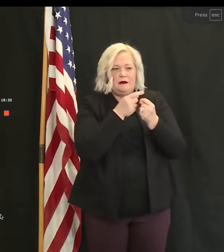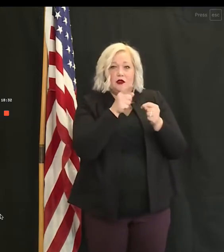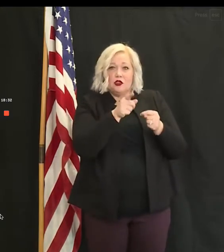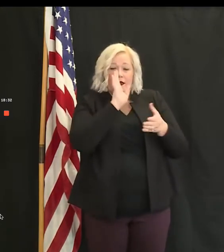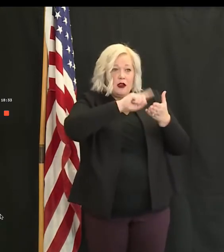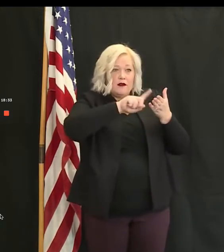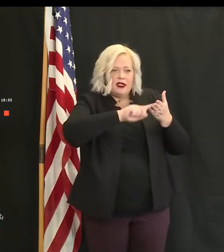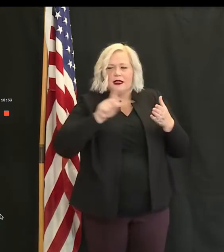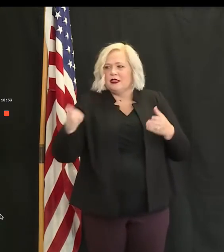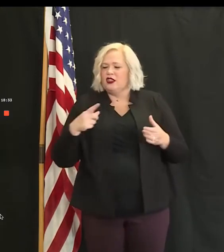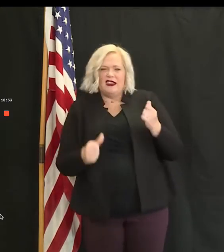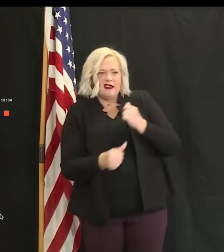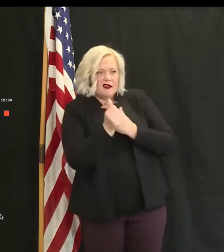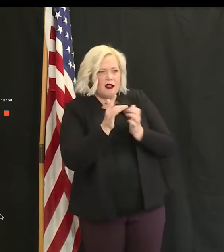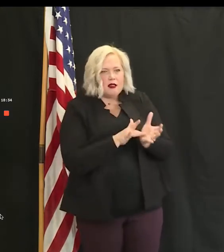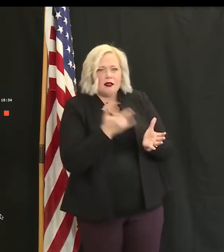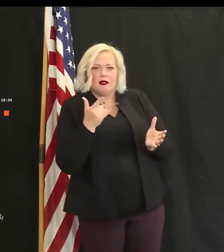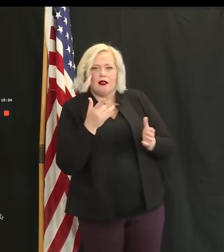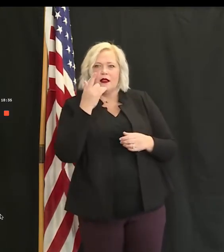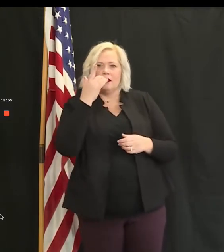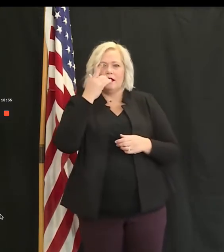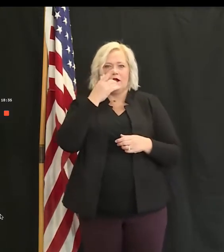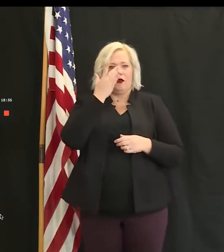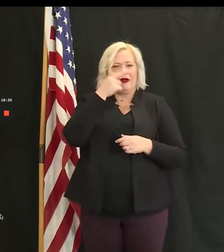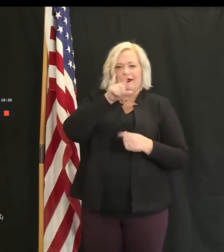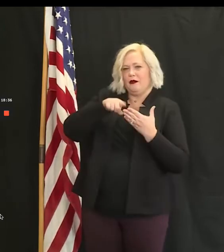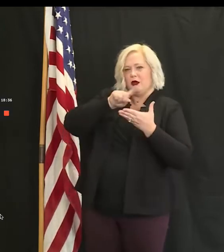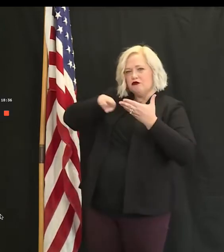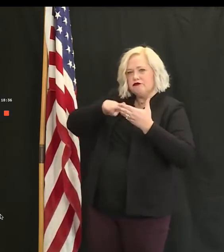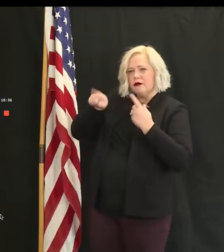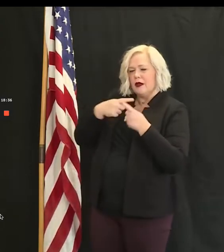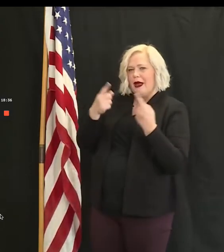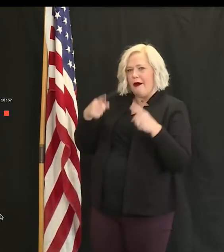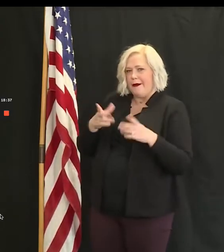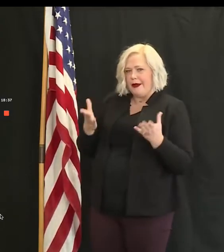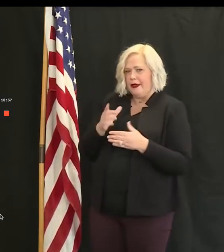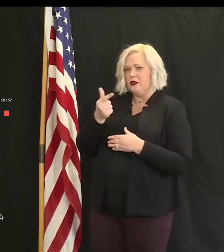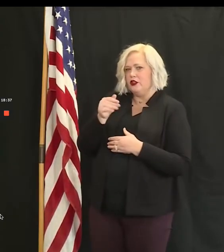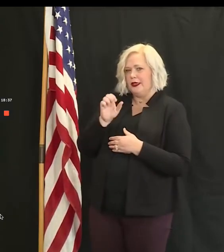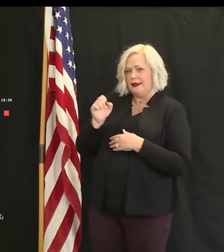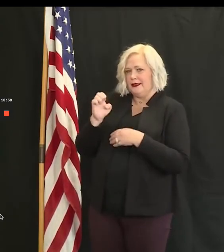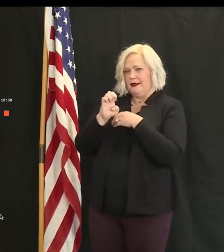into the source of the Legionnaires' disease outbreak in Genesee County.